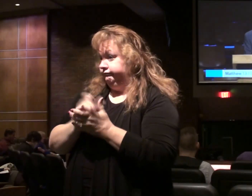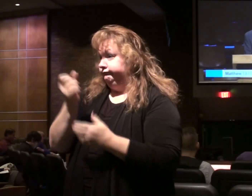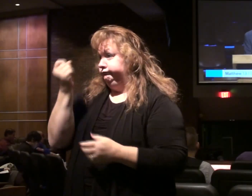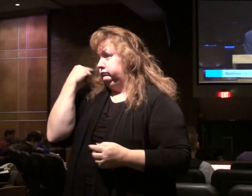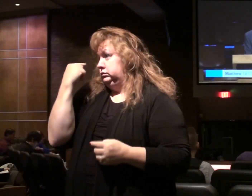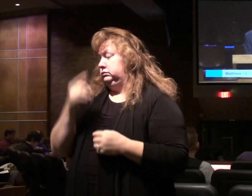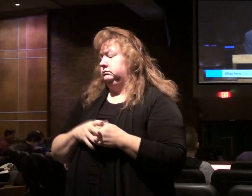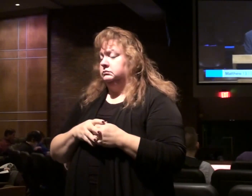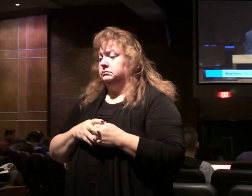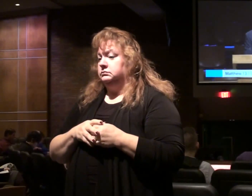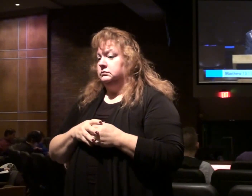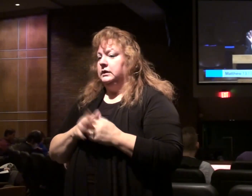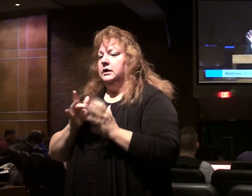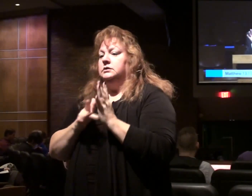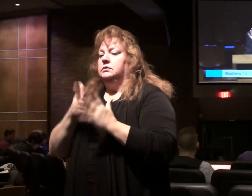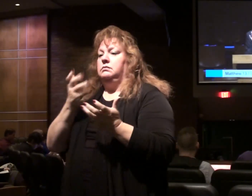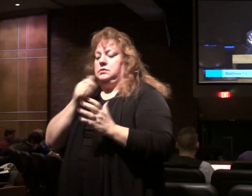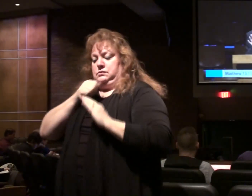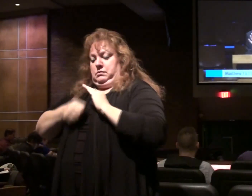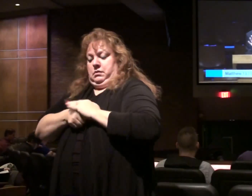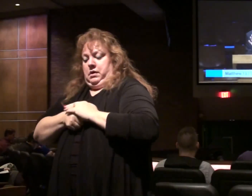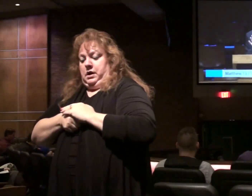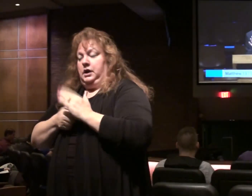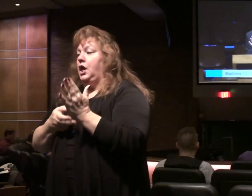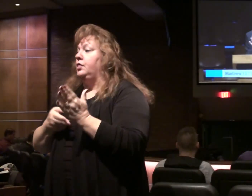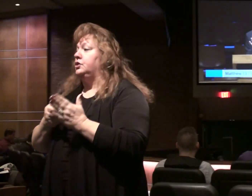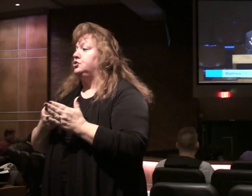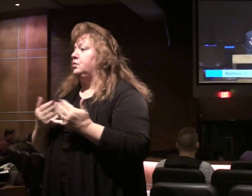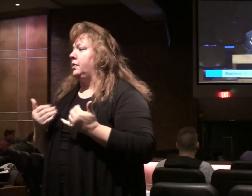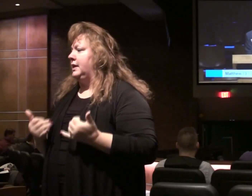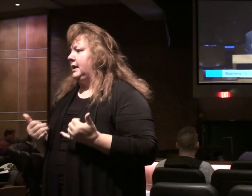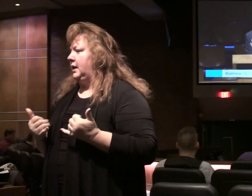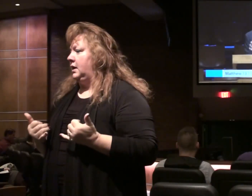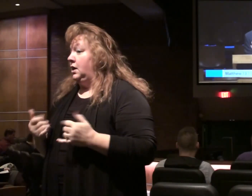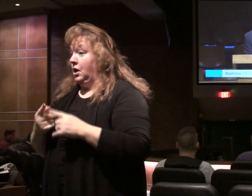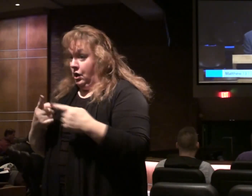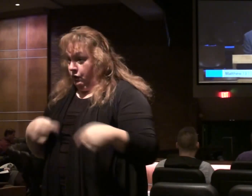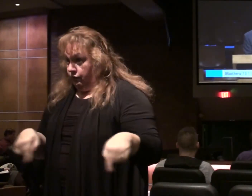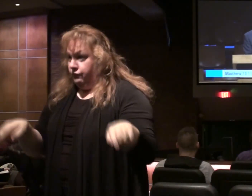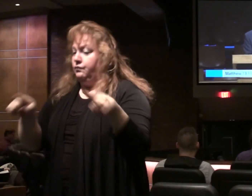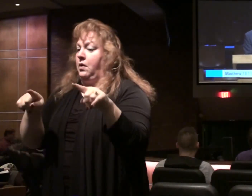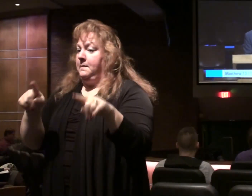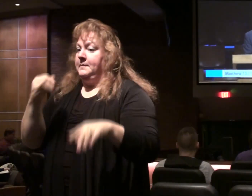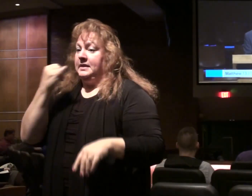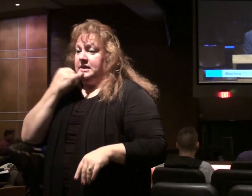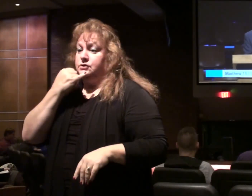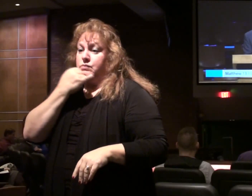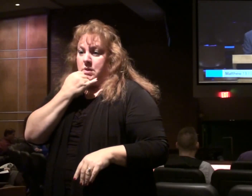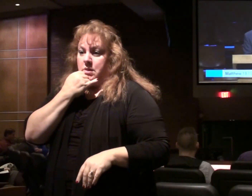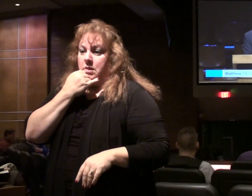And it's his intention to hide truth now from the nation Israel